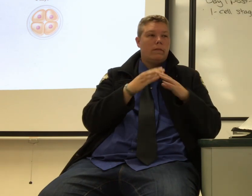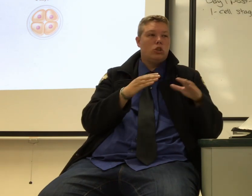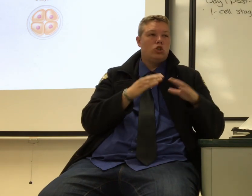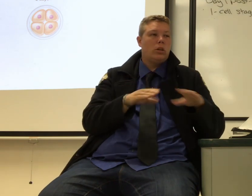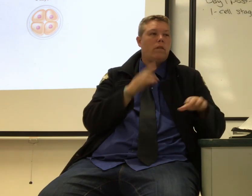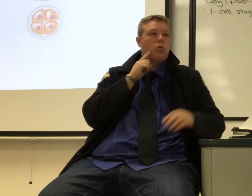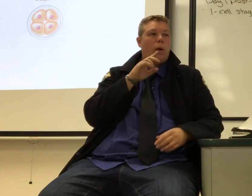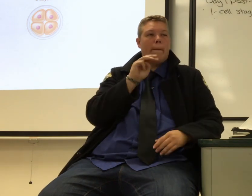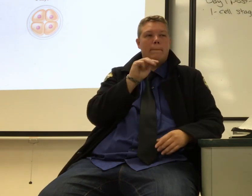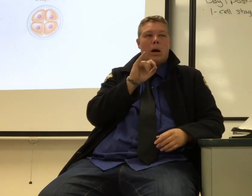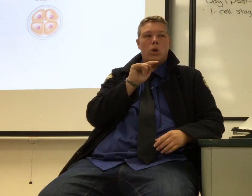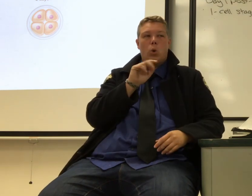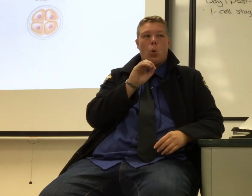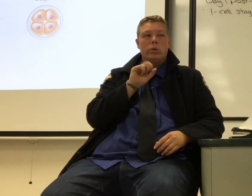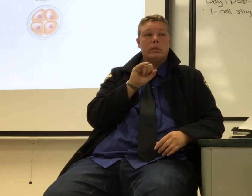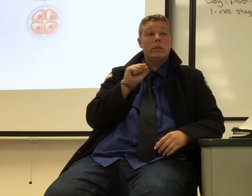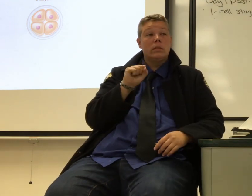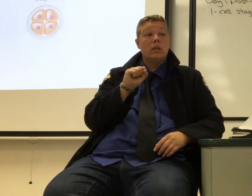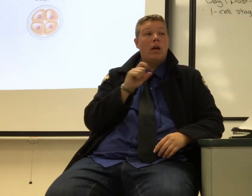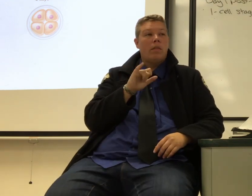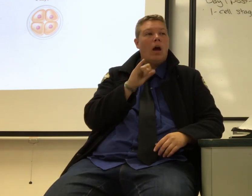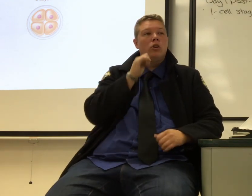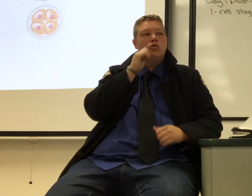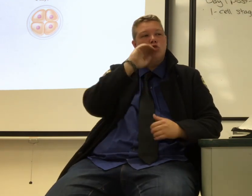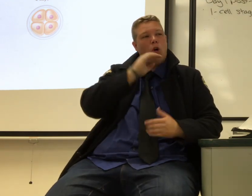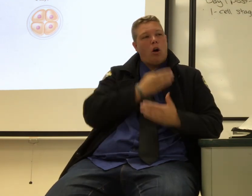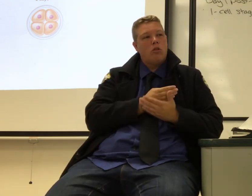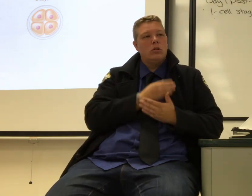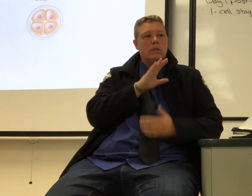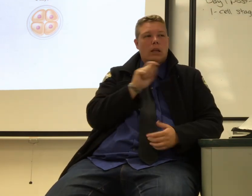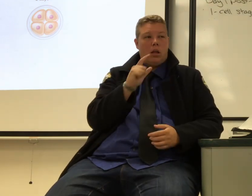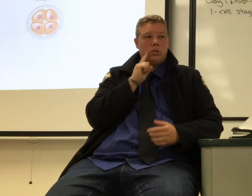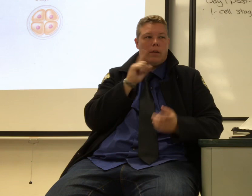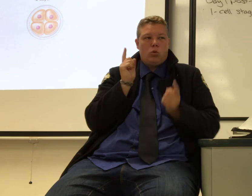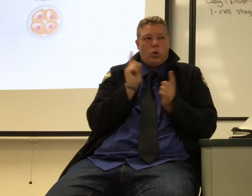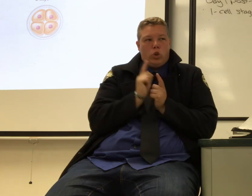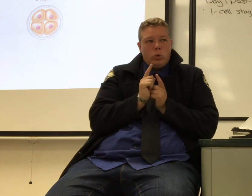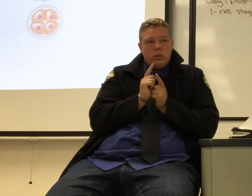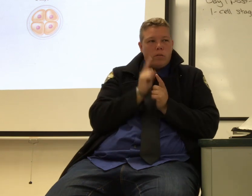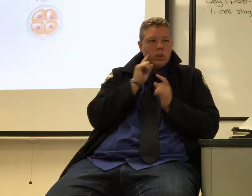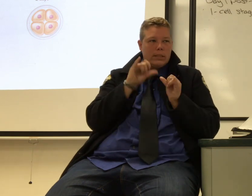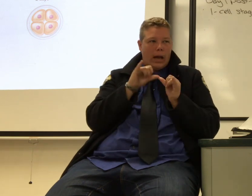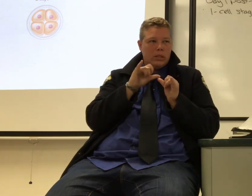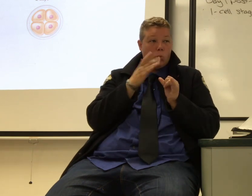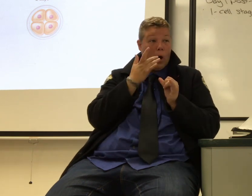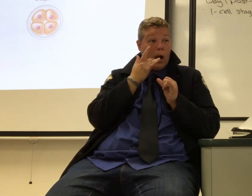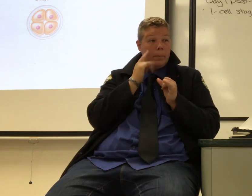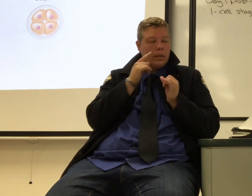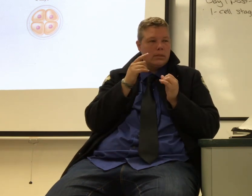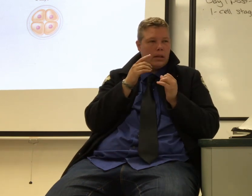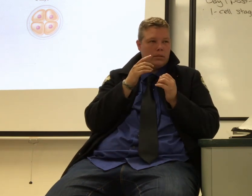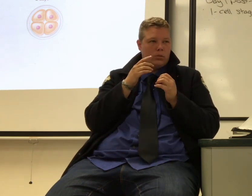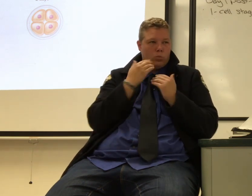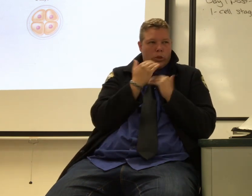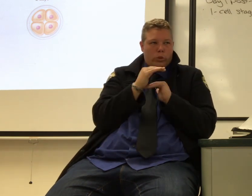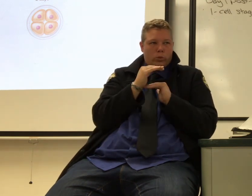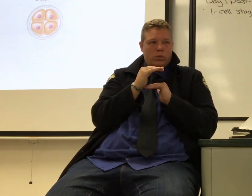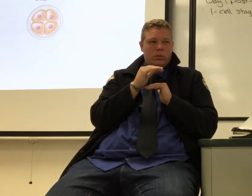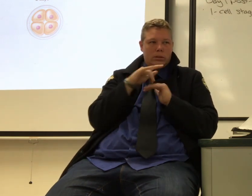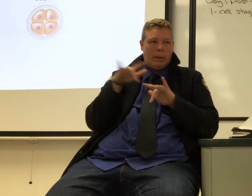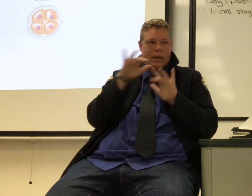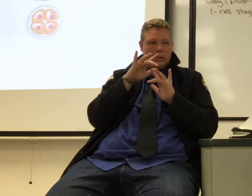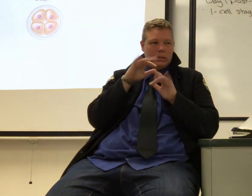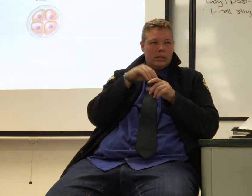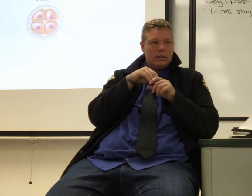mitosis, the daughter cells have to reduce in size because they're confined by the restricted space inside zona pellucida.